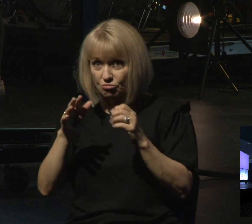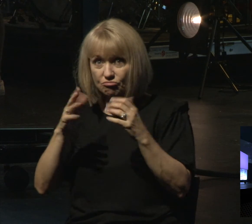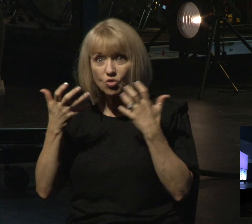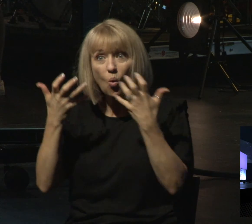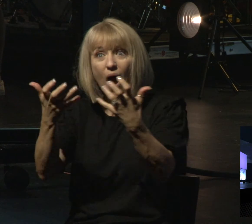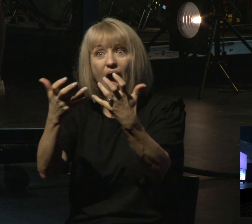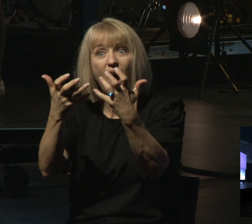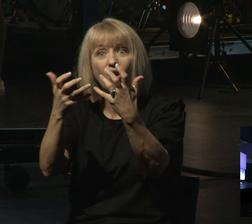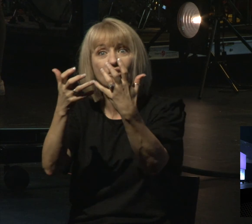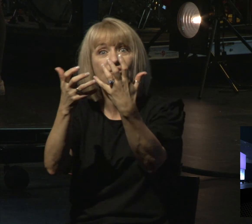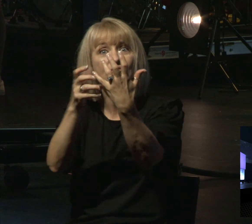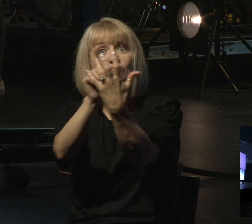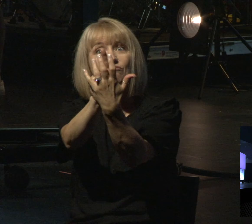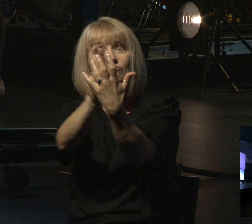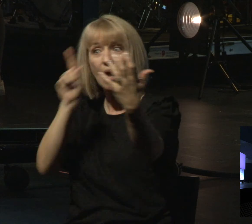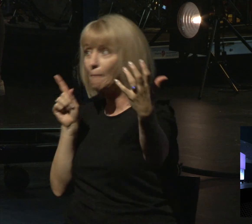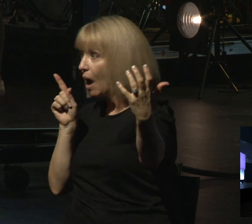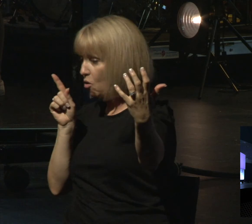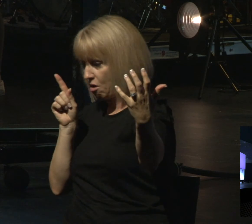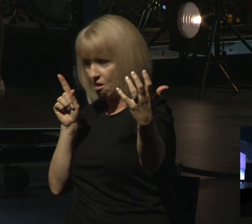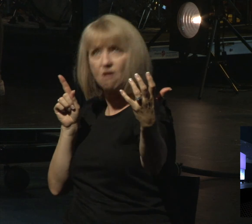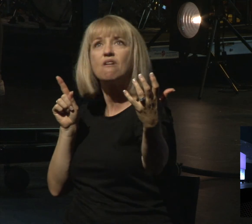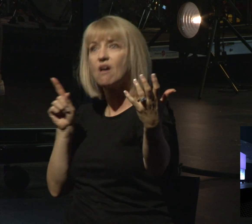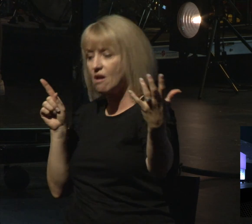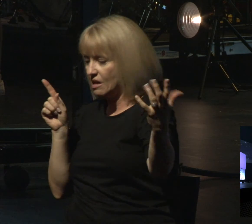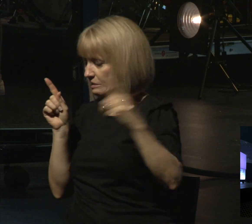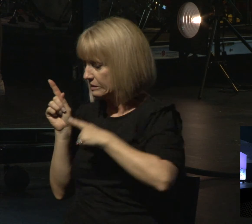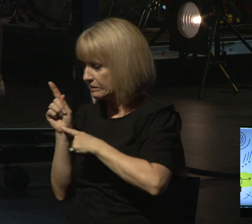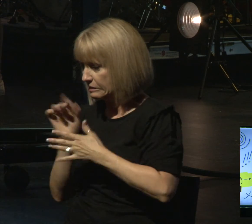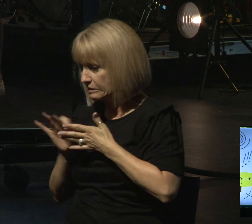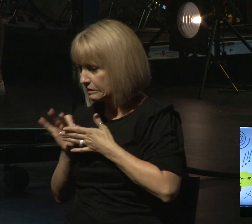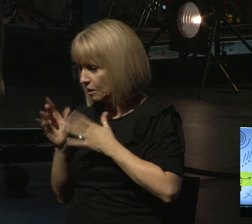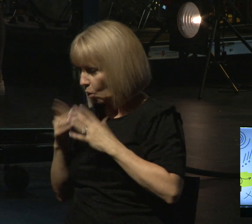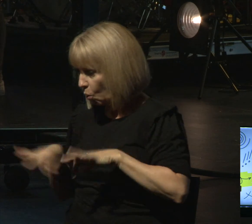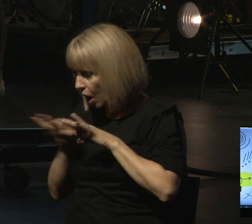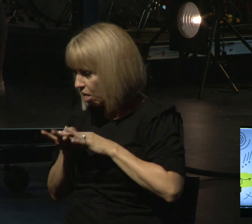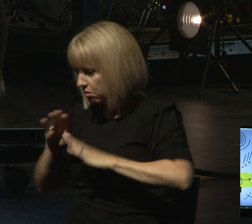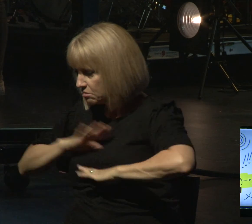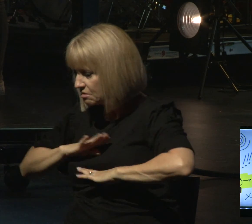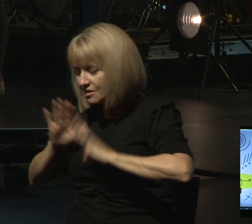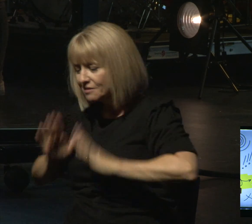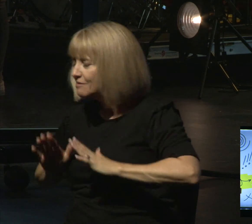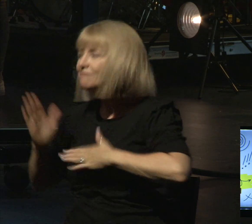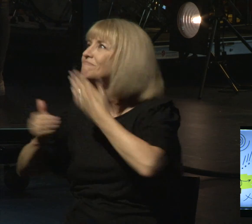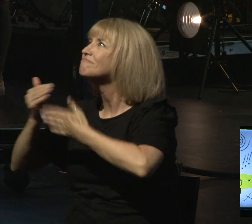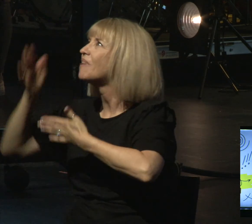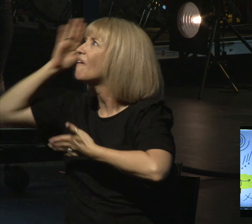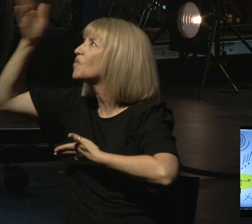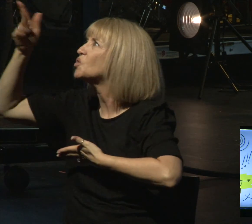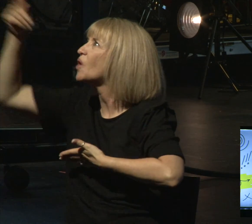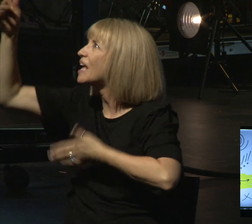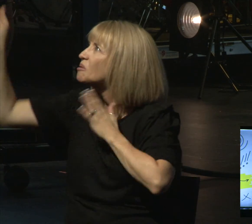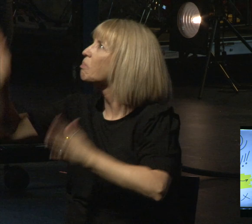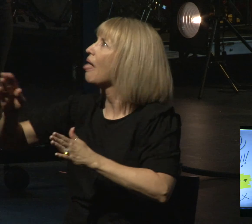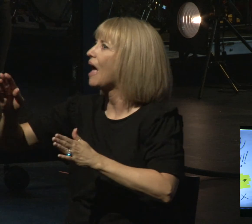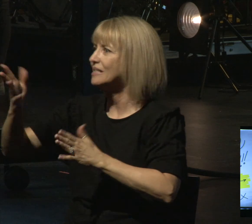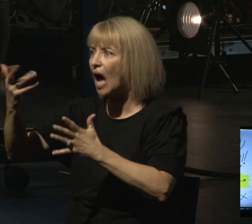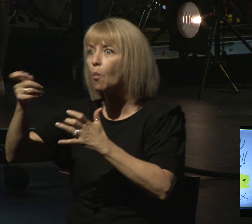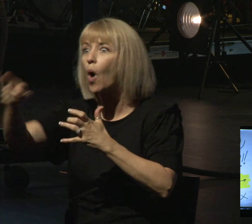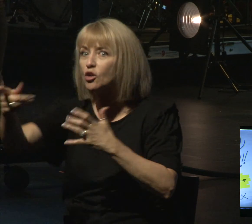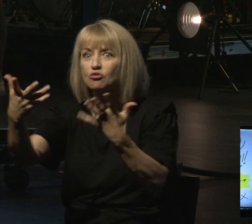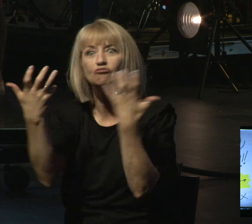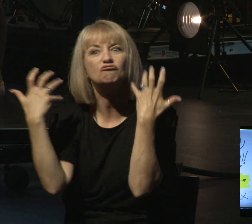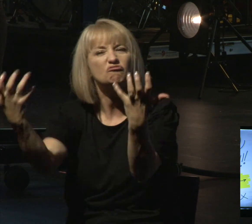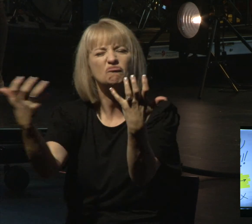then will you commit to the outcome? Jesus has got some huge things for this city, and I want you to be a part of it. And I want to